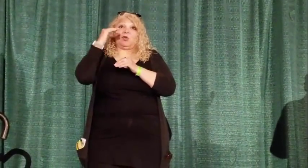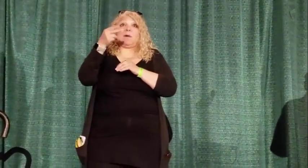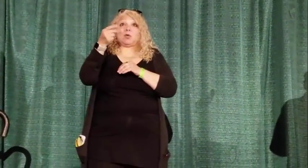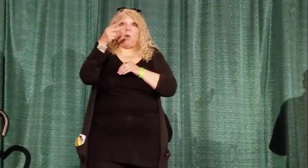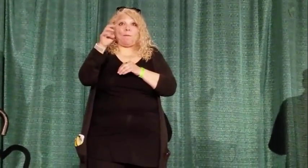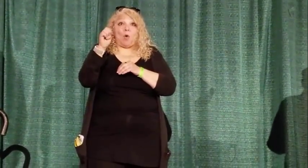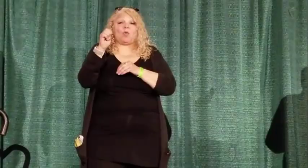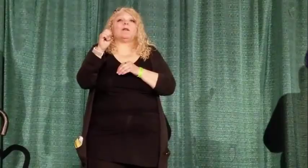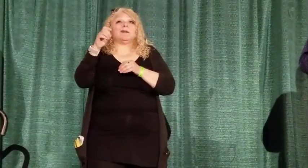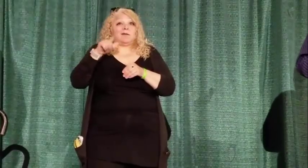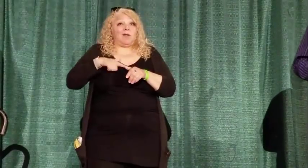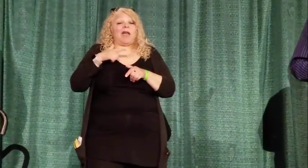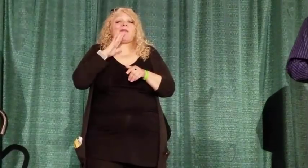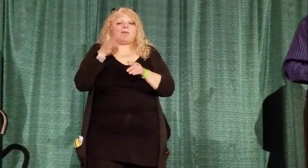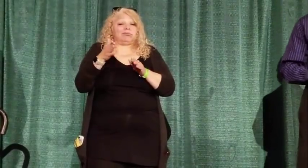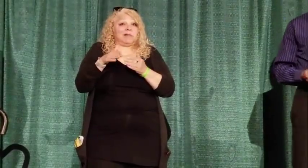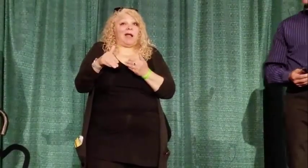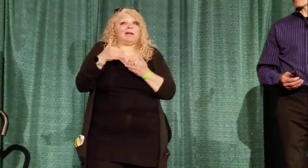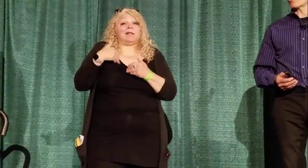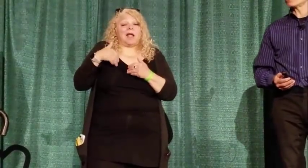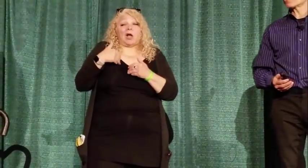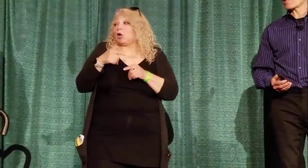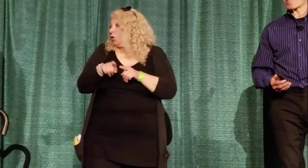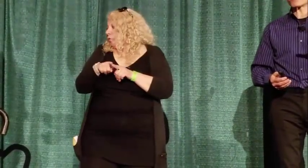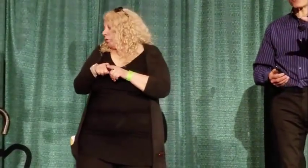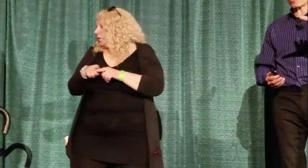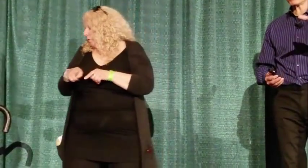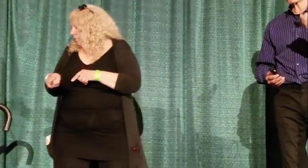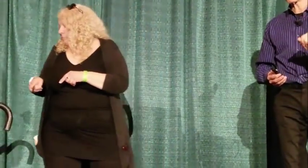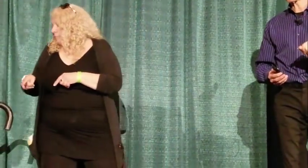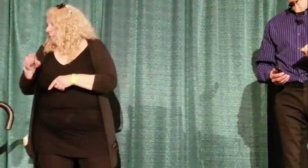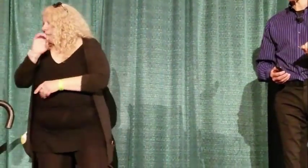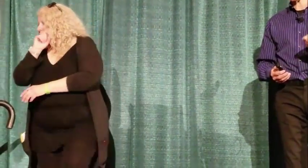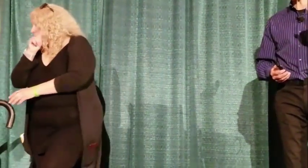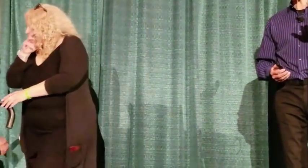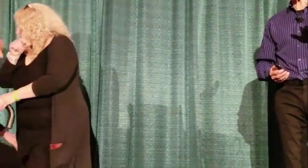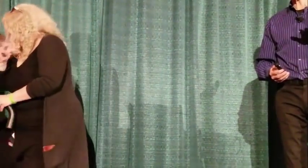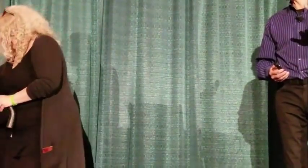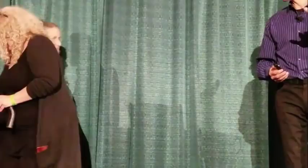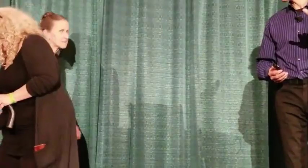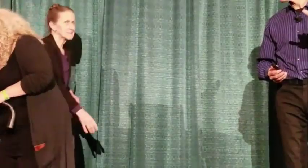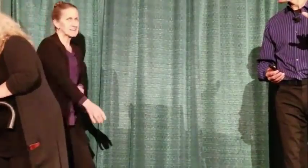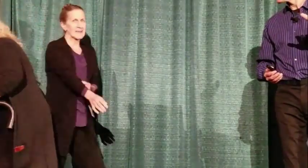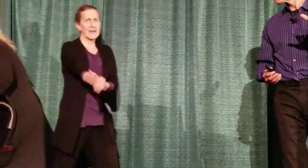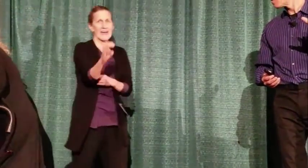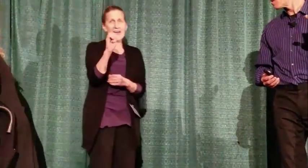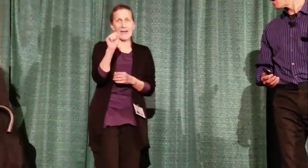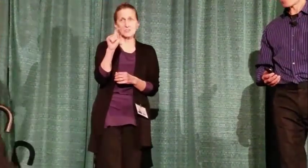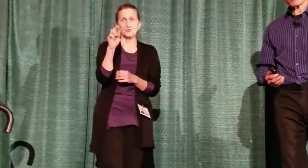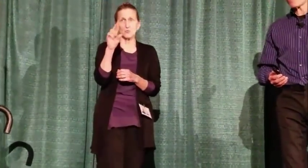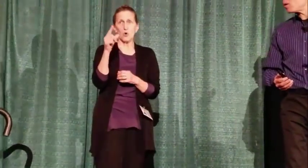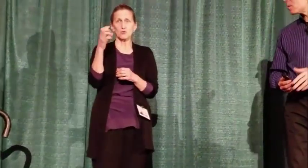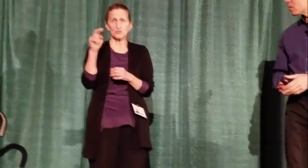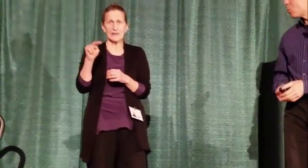cancer, especially excess hormones like estrogen and insulin